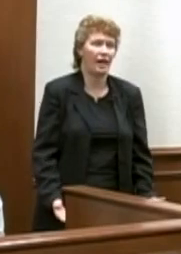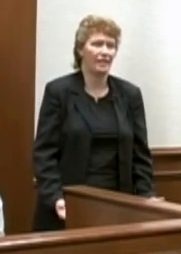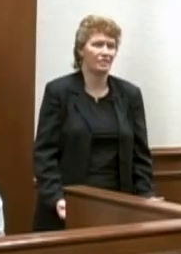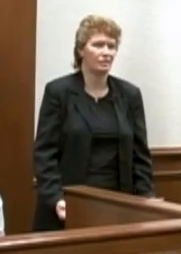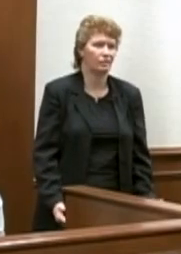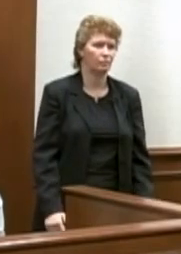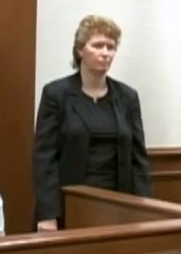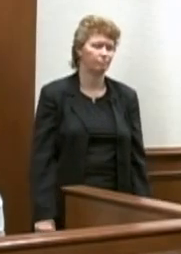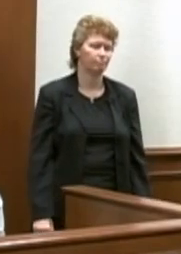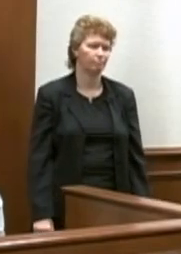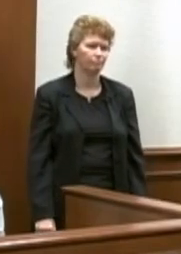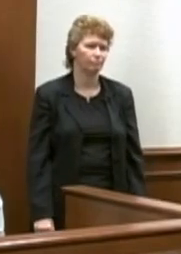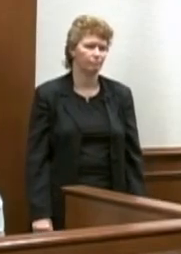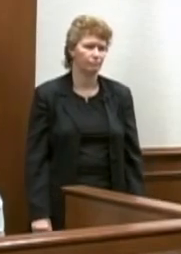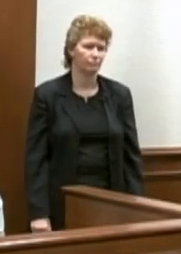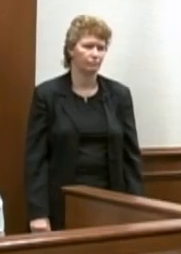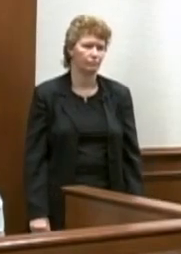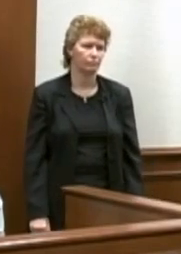him in the past.